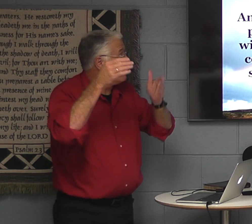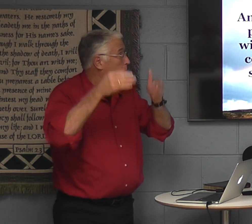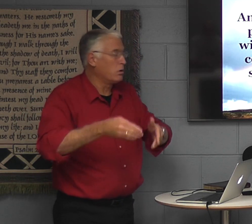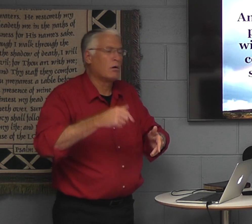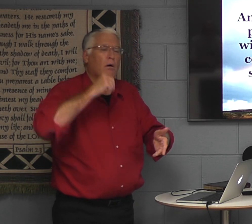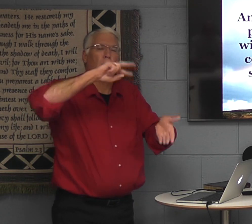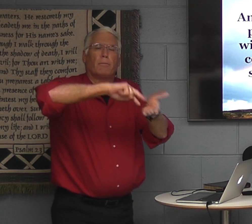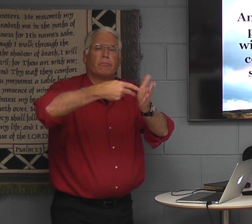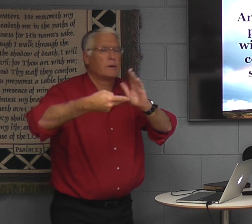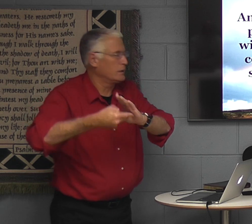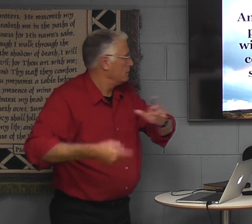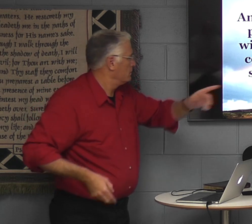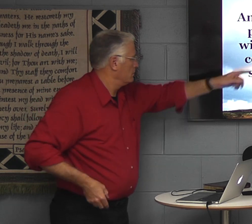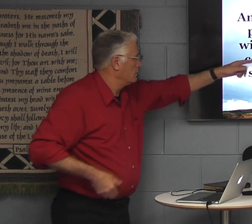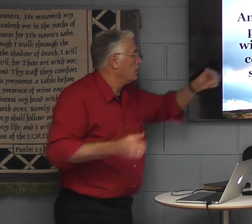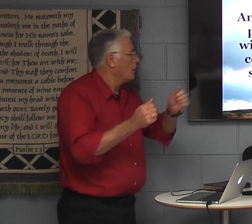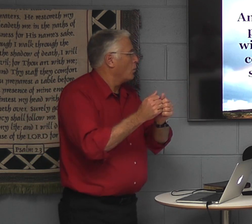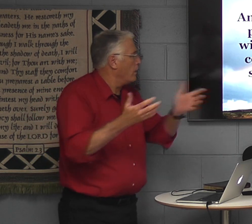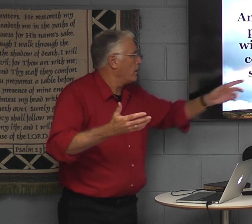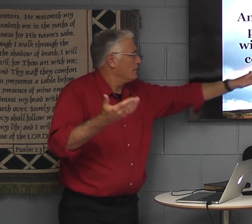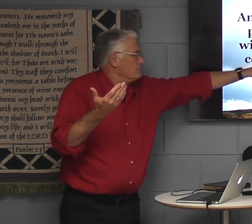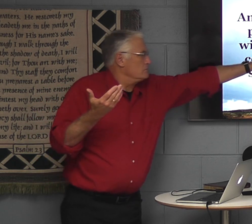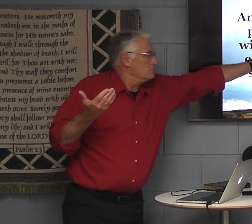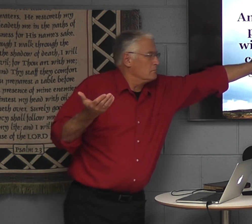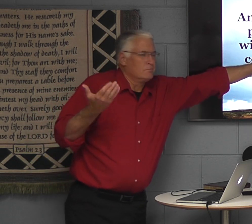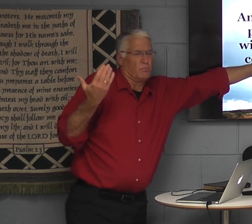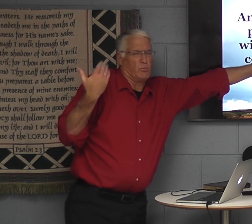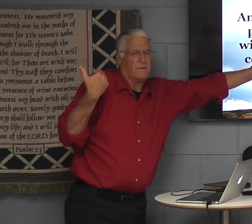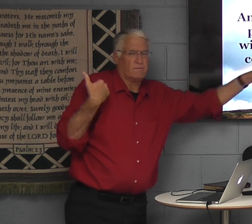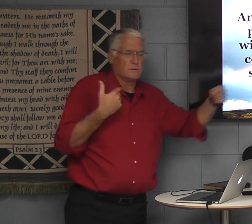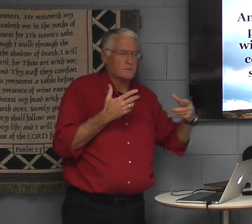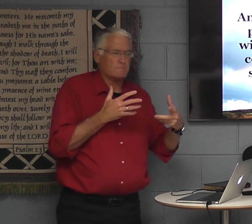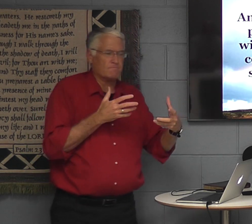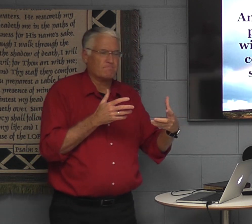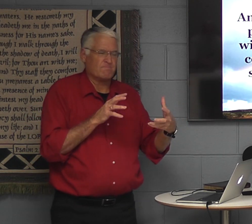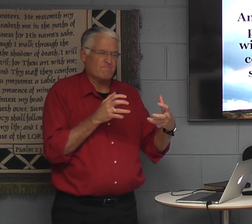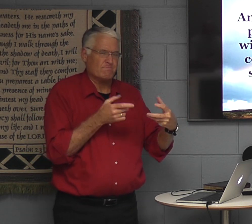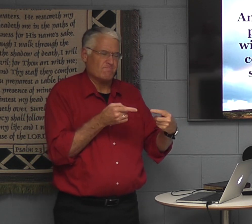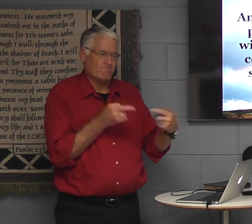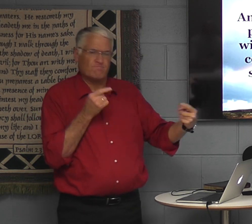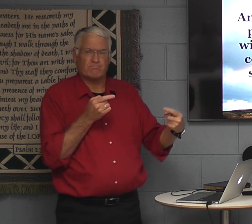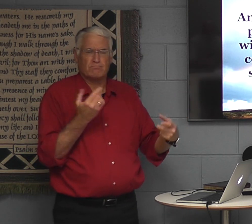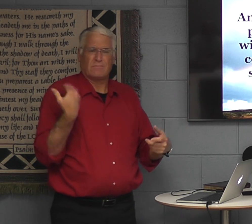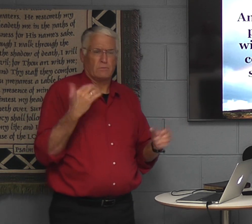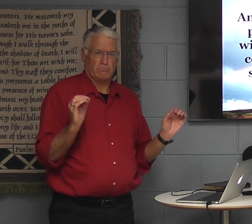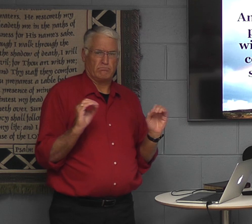Anyone who killed another person unintentionally without previous hostility,